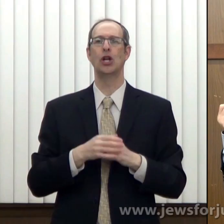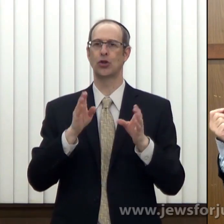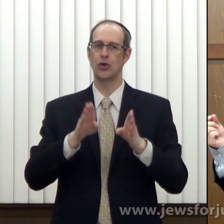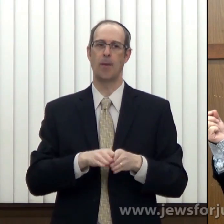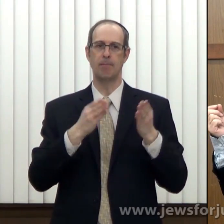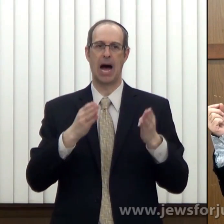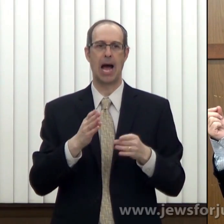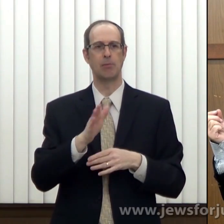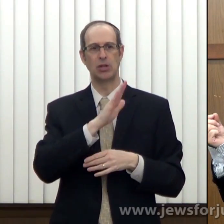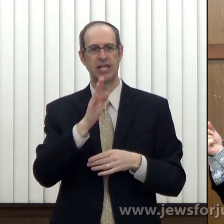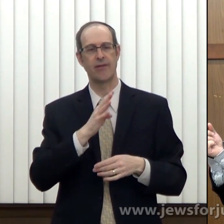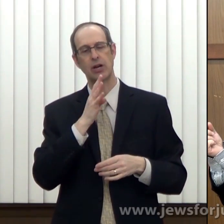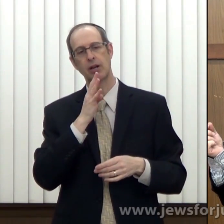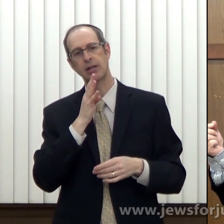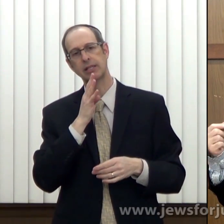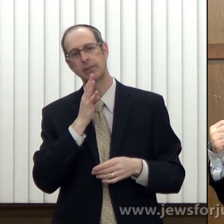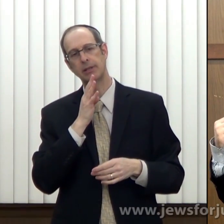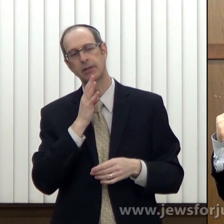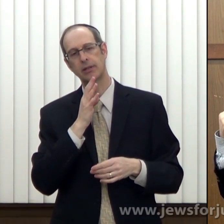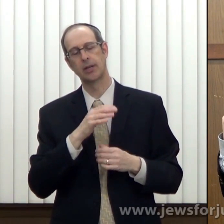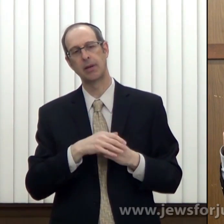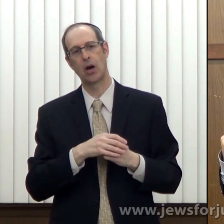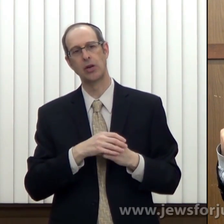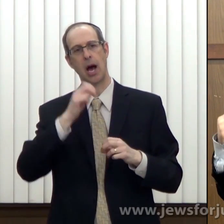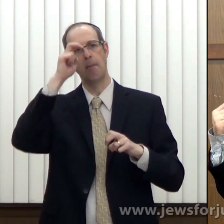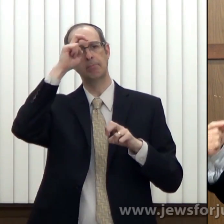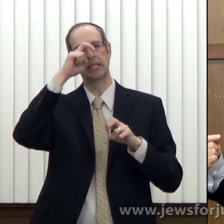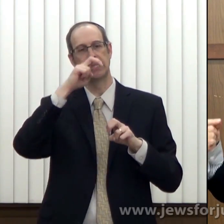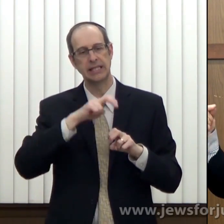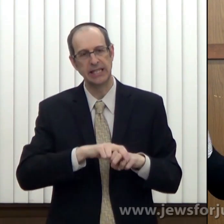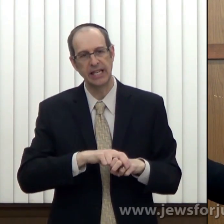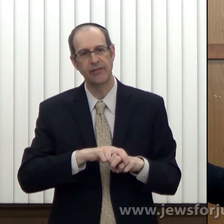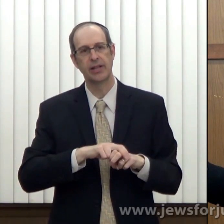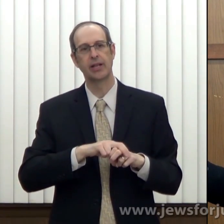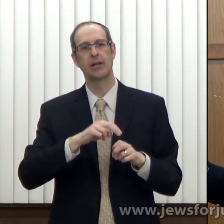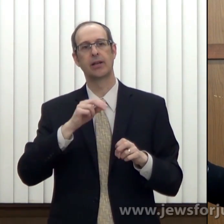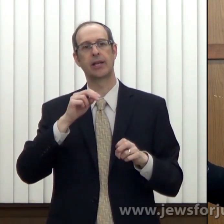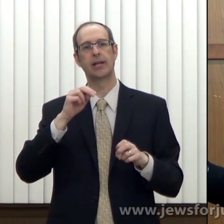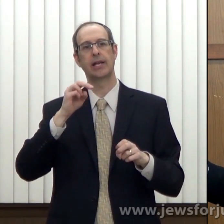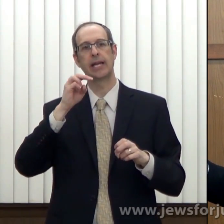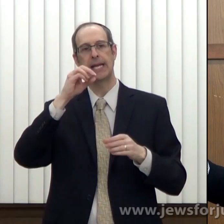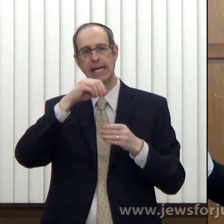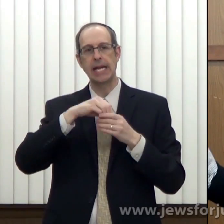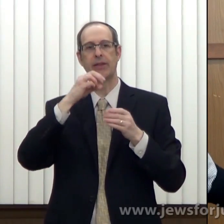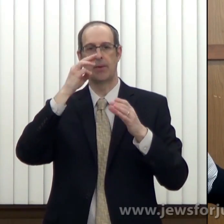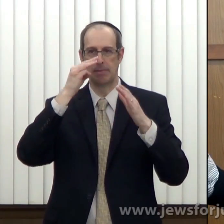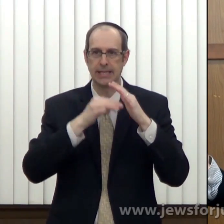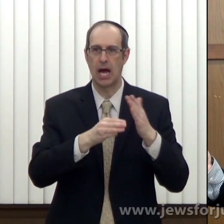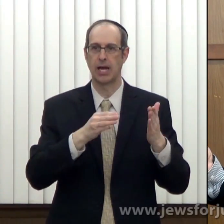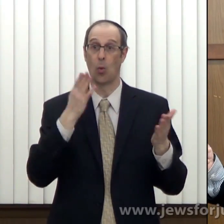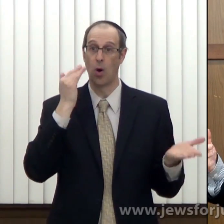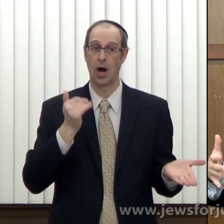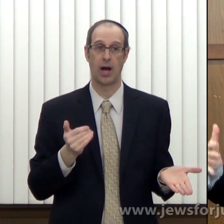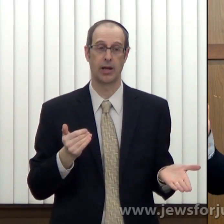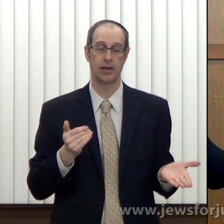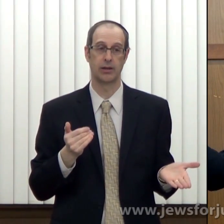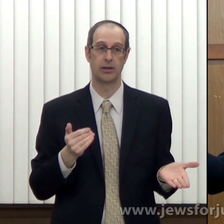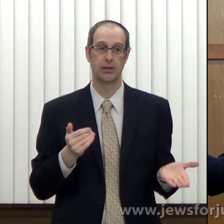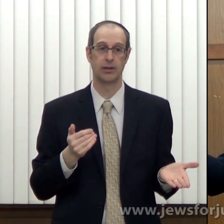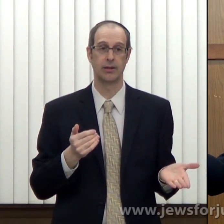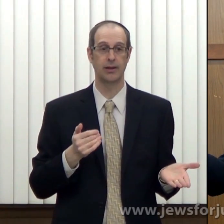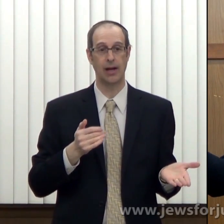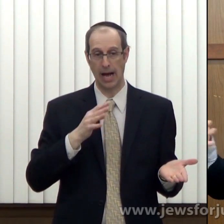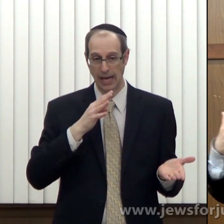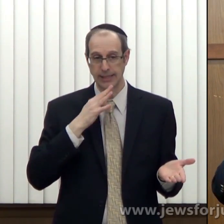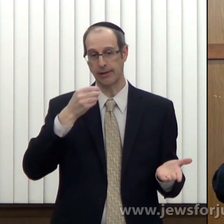Bible never speaks about believing in the Messiah. Why? Because as I said